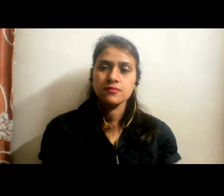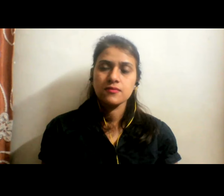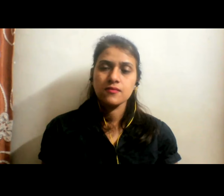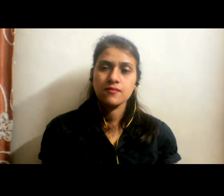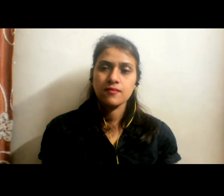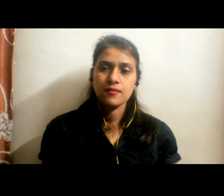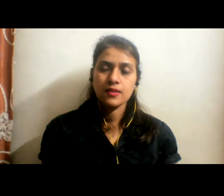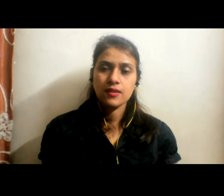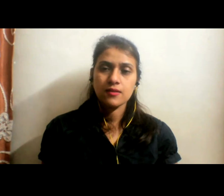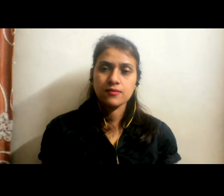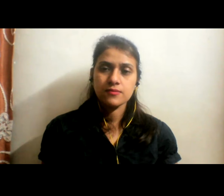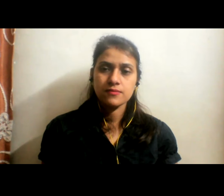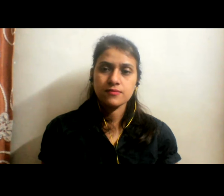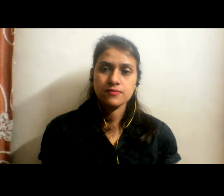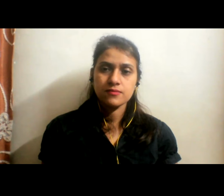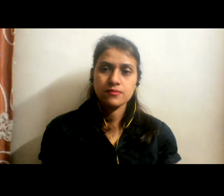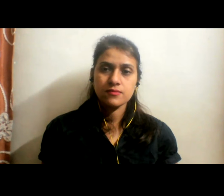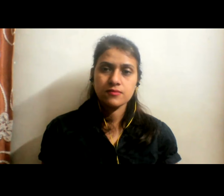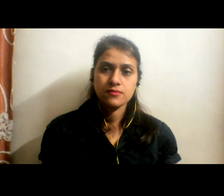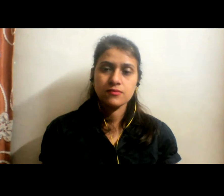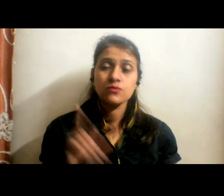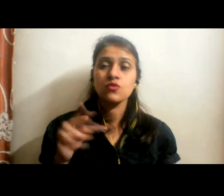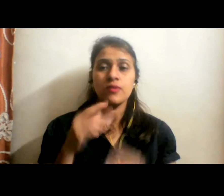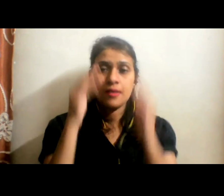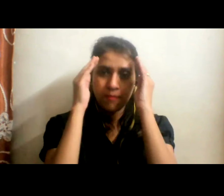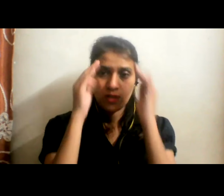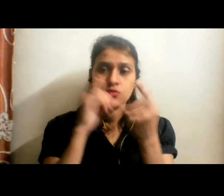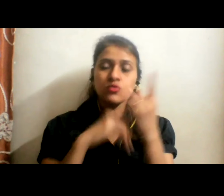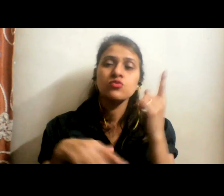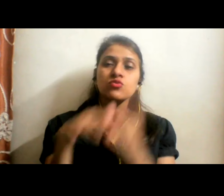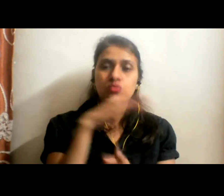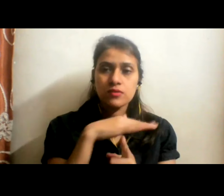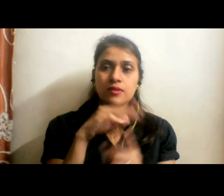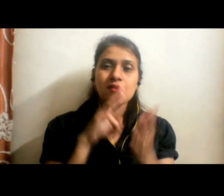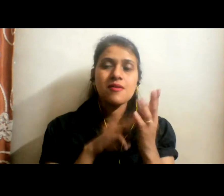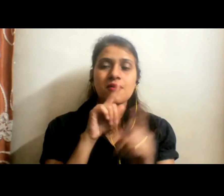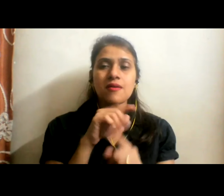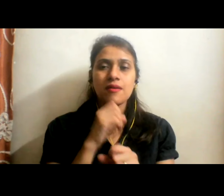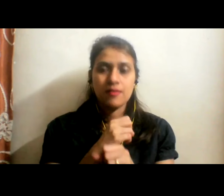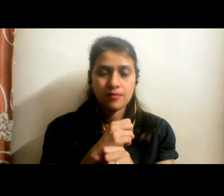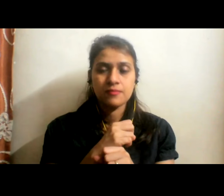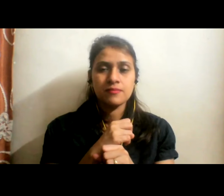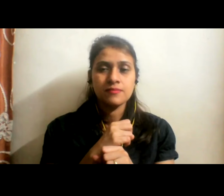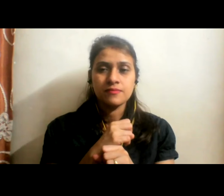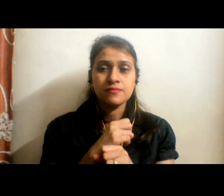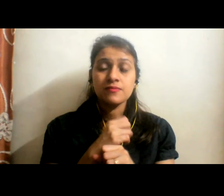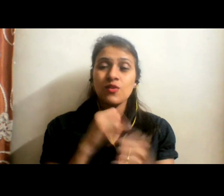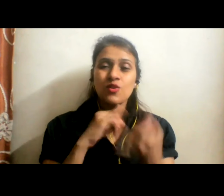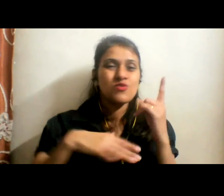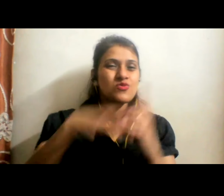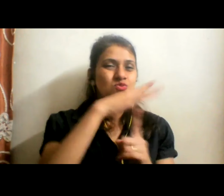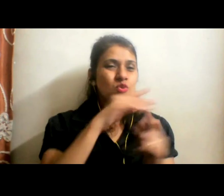or you can consider social marginality in the sense that their access to social public places, okay,